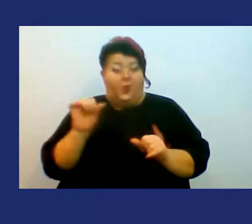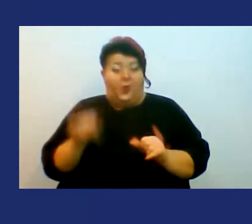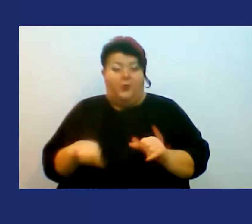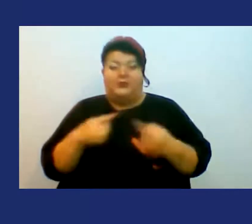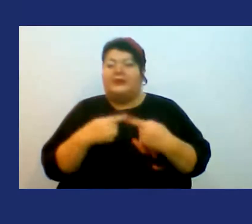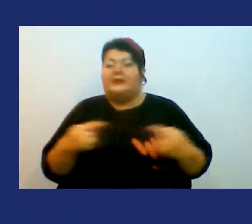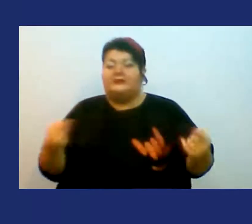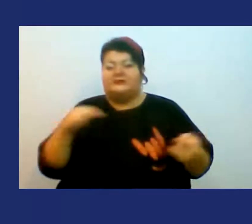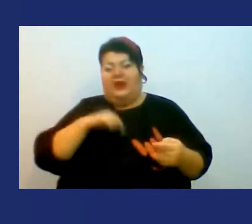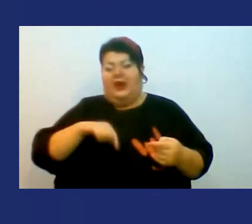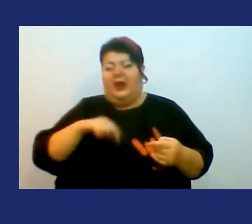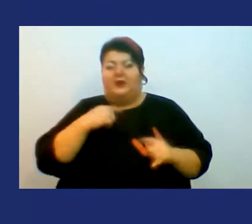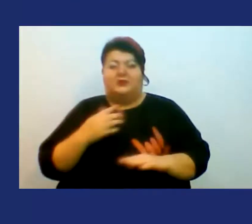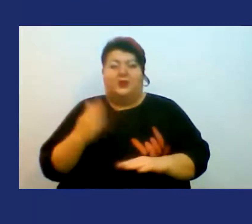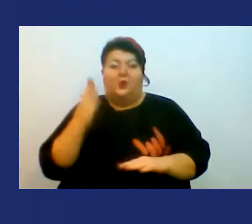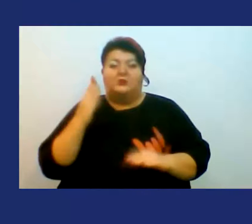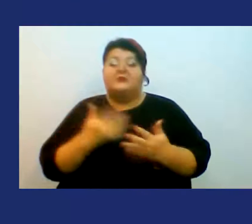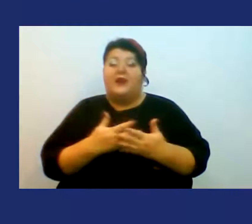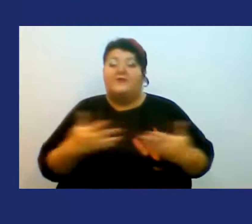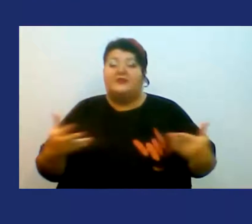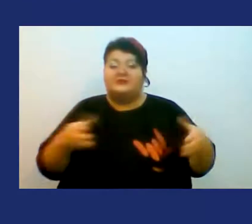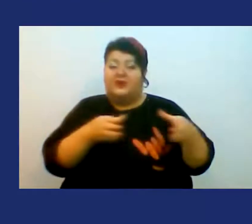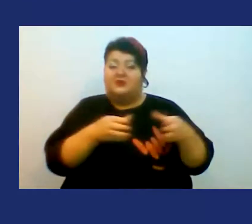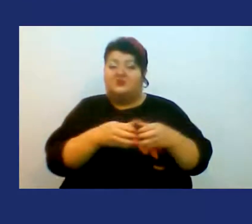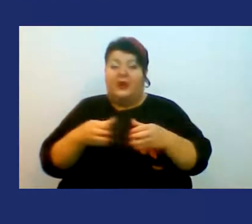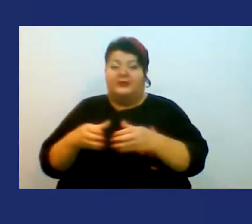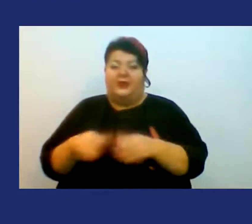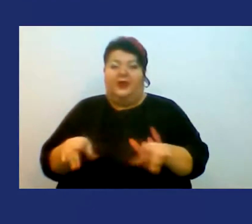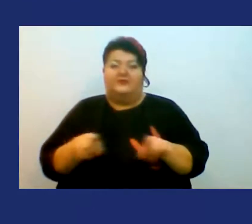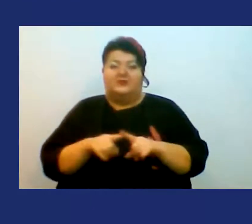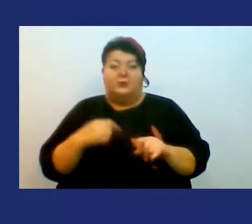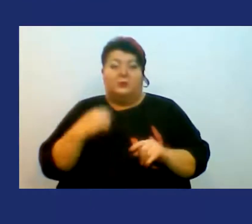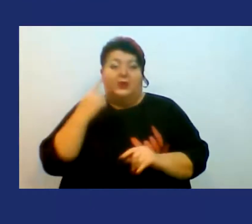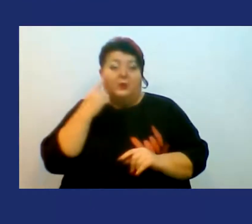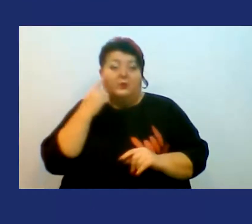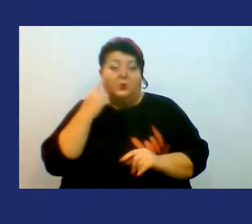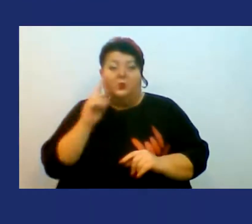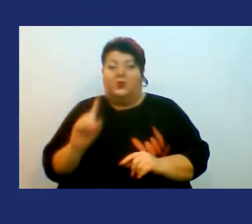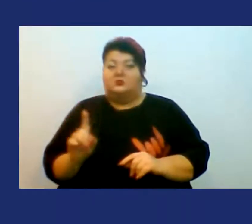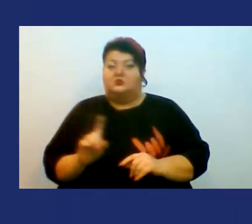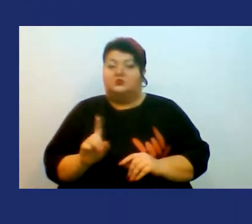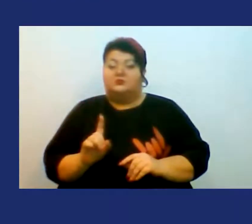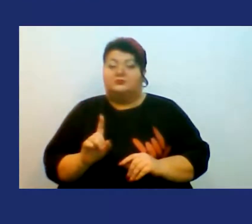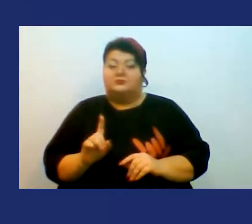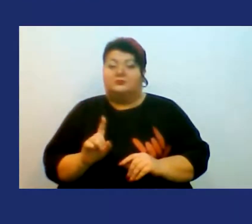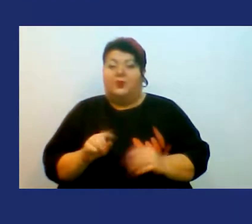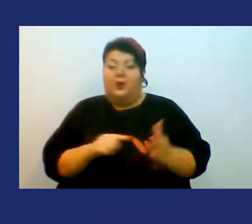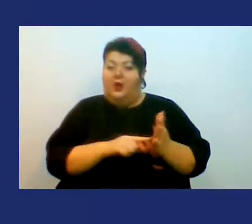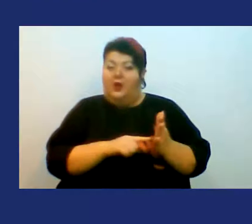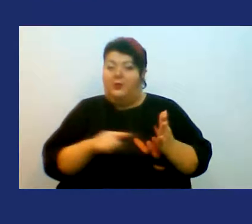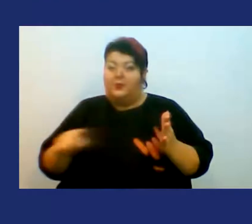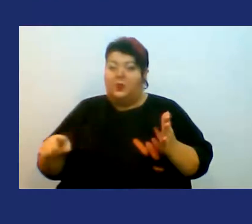possibilities and alternatives for voting. And despite the differences between the states, I still believe that